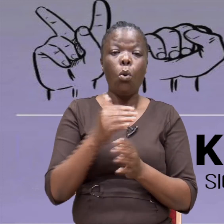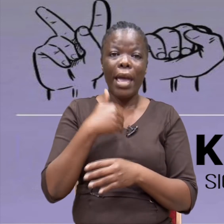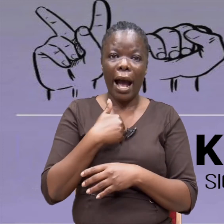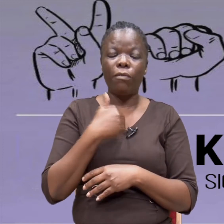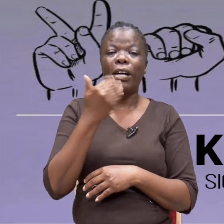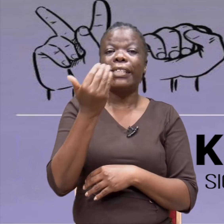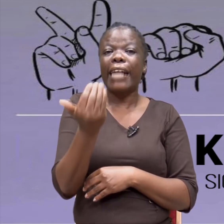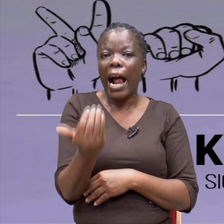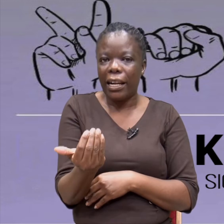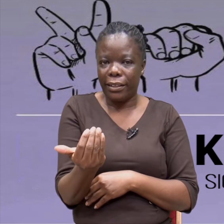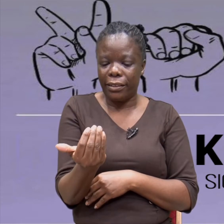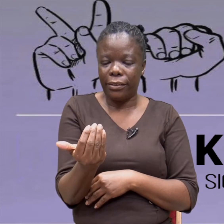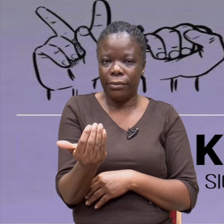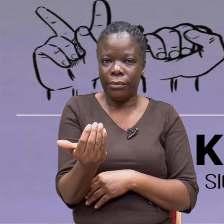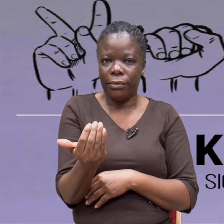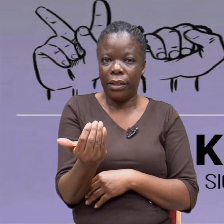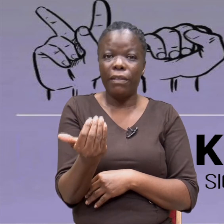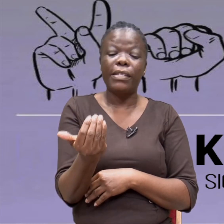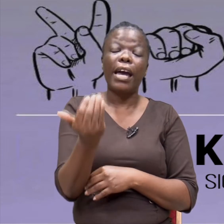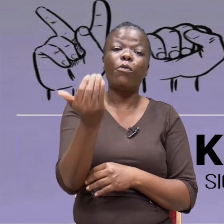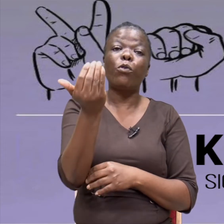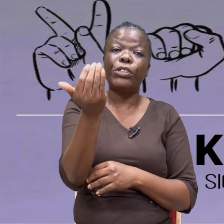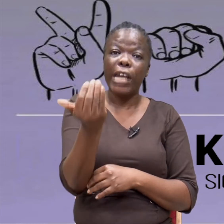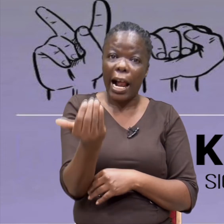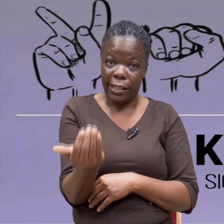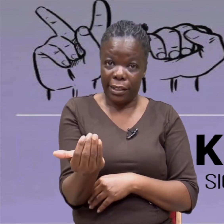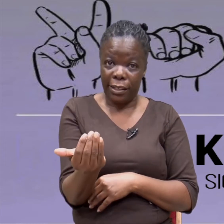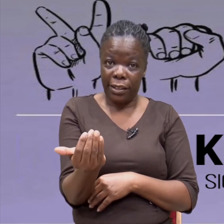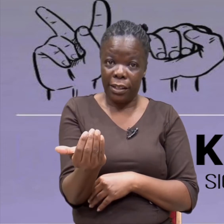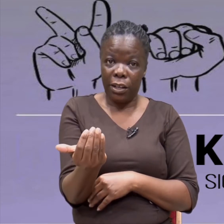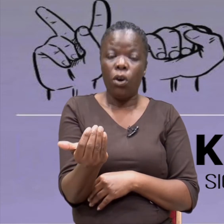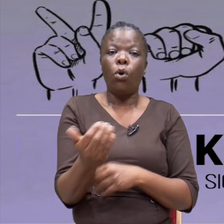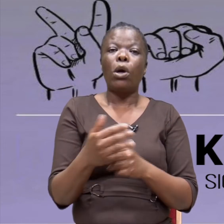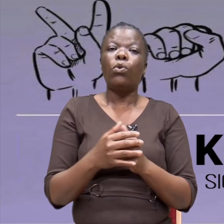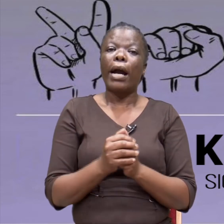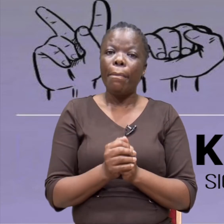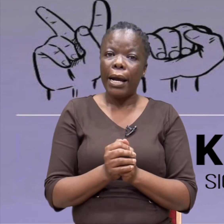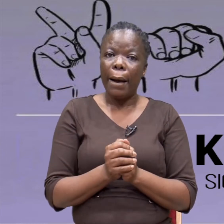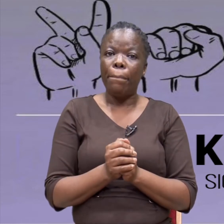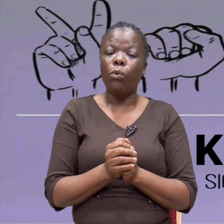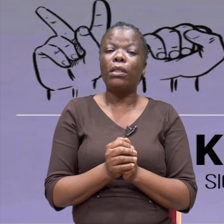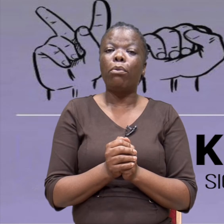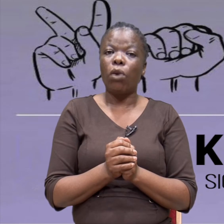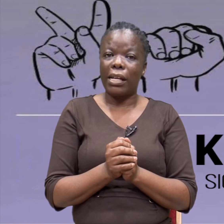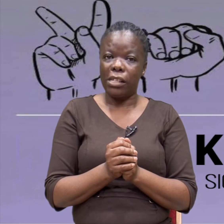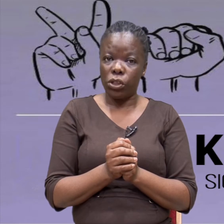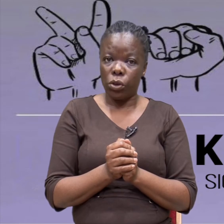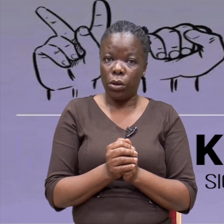have child. This is a sign for child. When you are coming up with pluralization, you